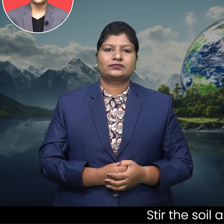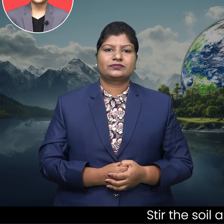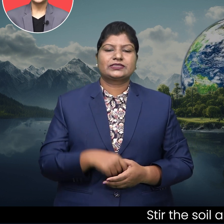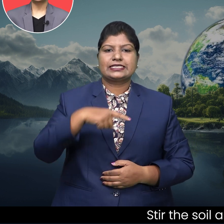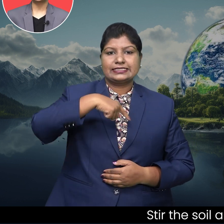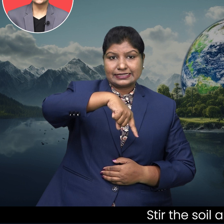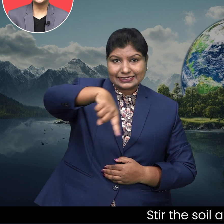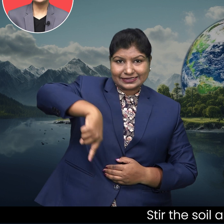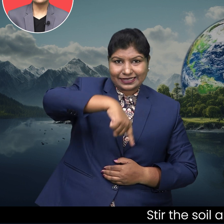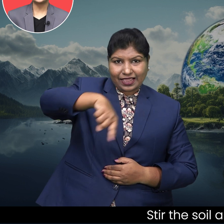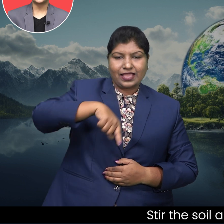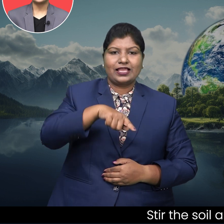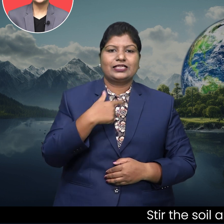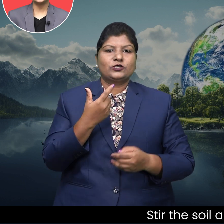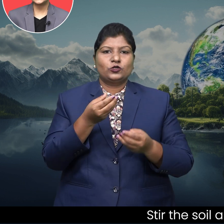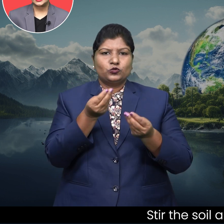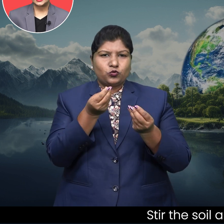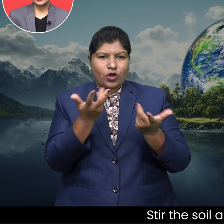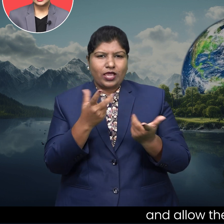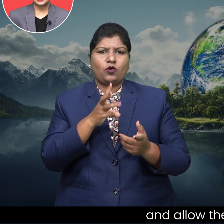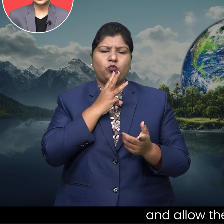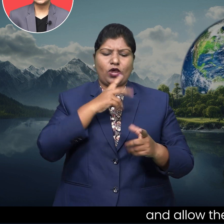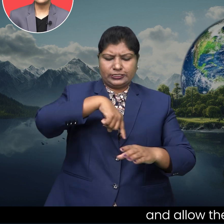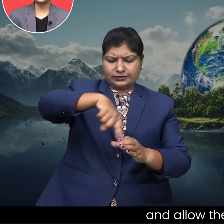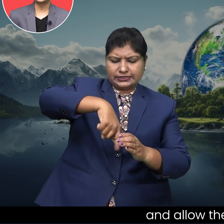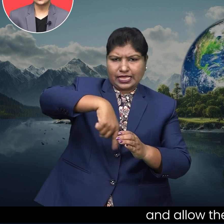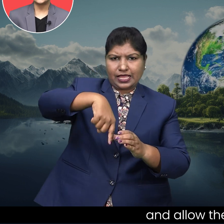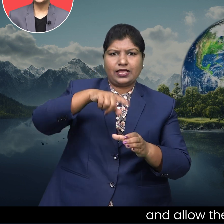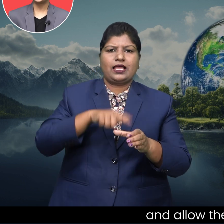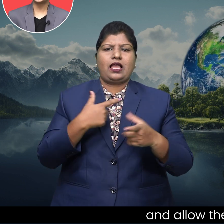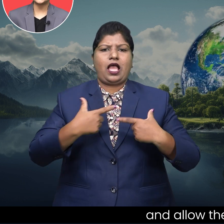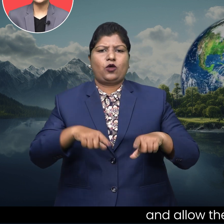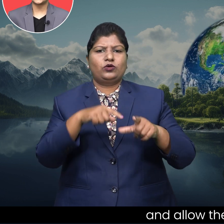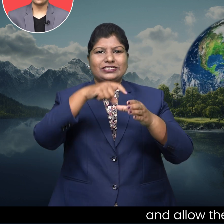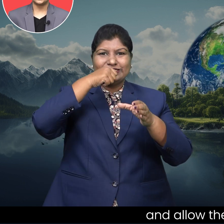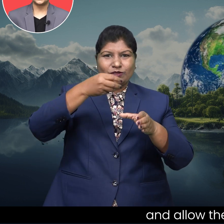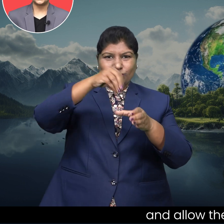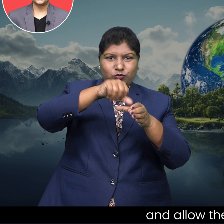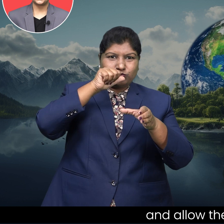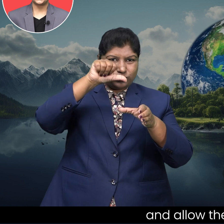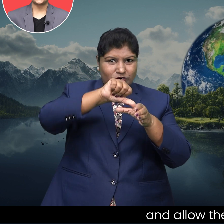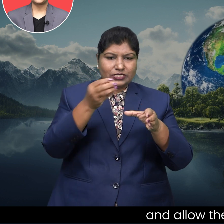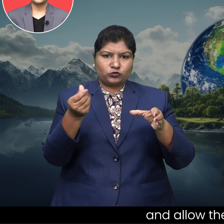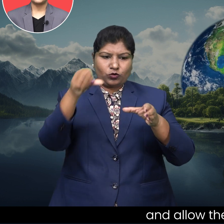Stir the soil and water vigorously and allow the soil to settle down.